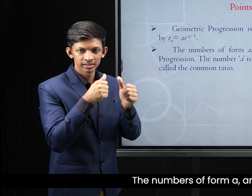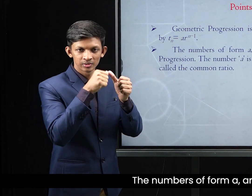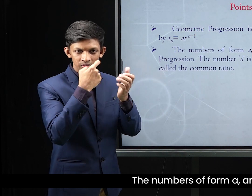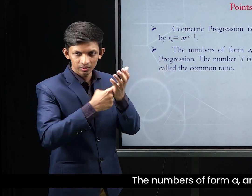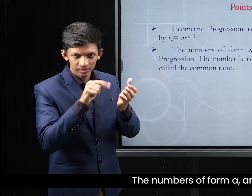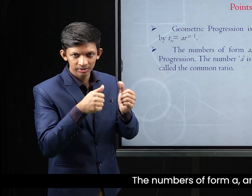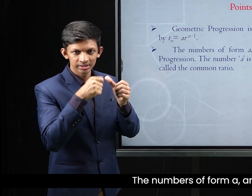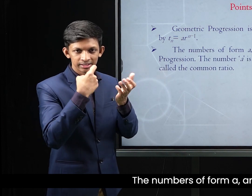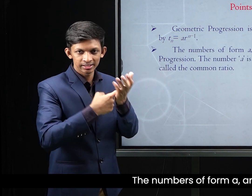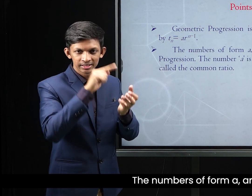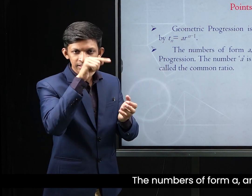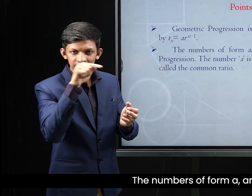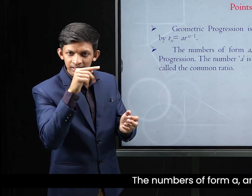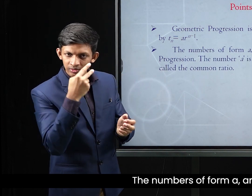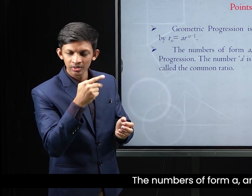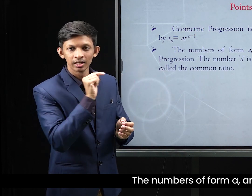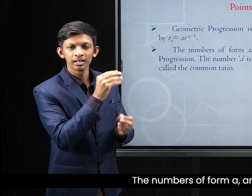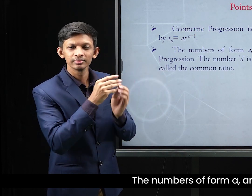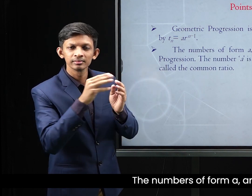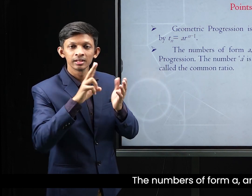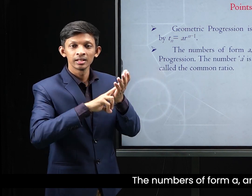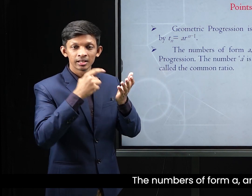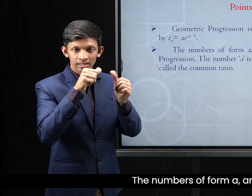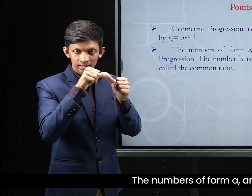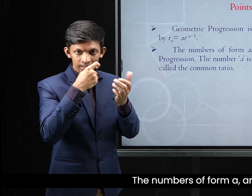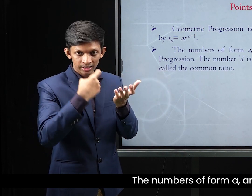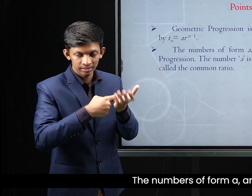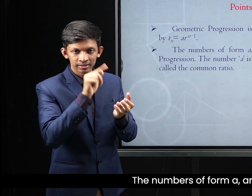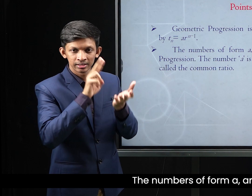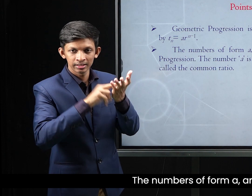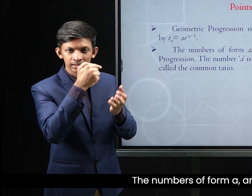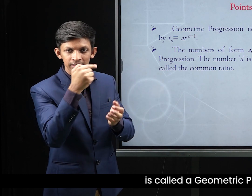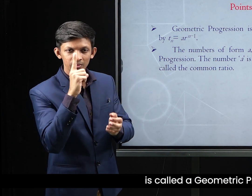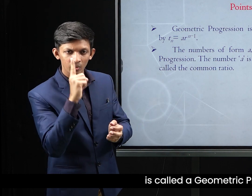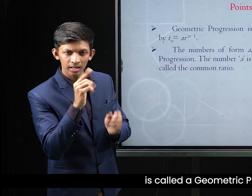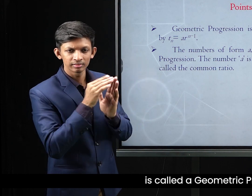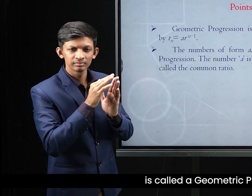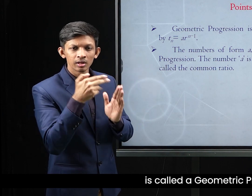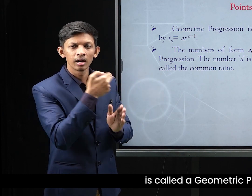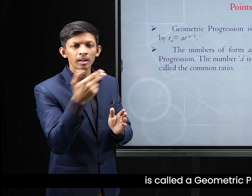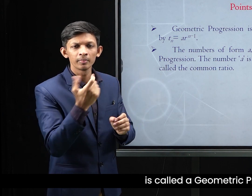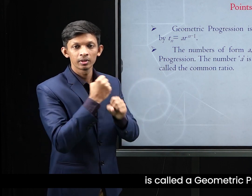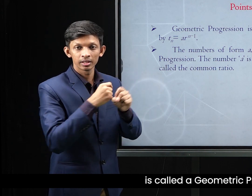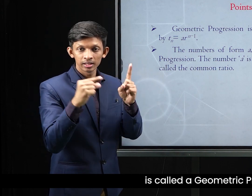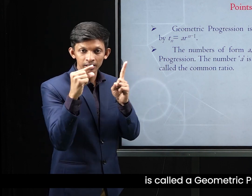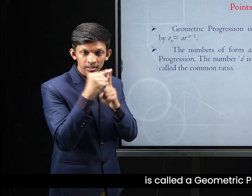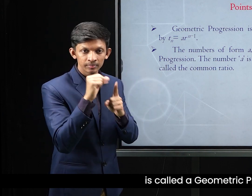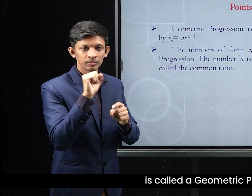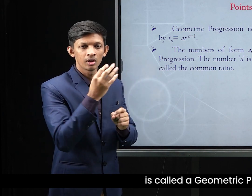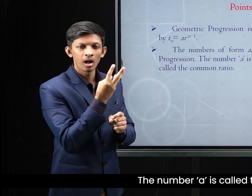a, ar square, so on, ar power n minus 1 is called a geometric progression. The